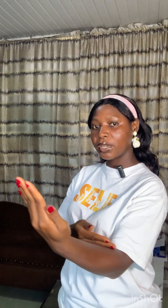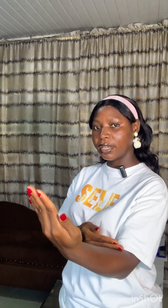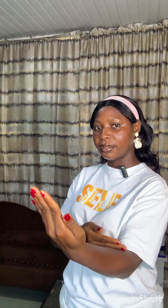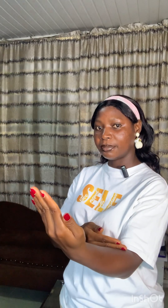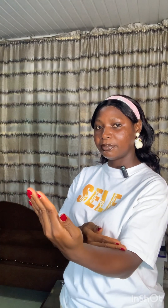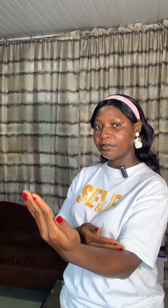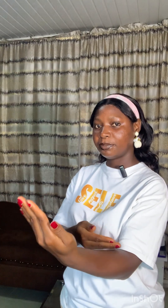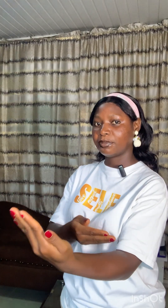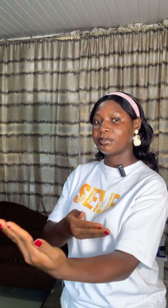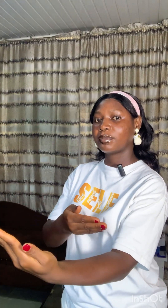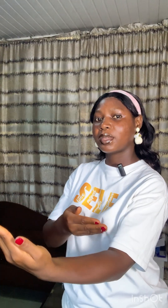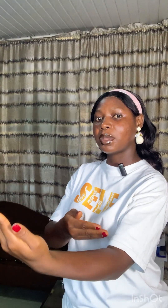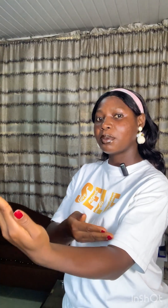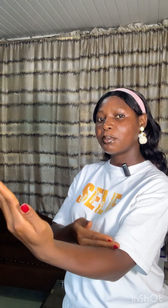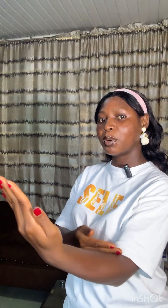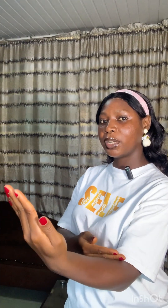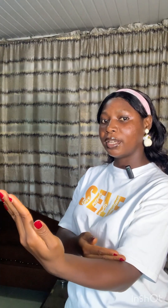morning, morning.